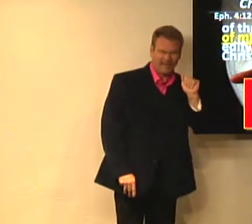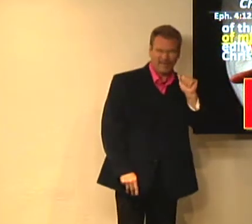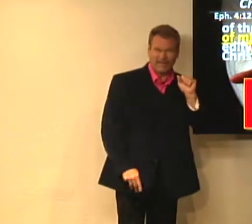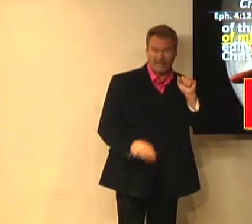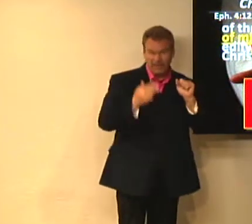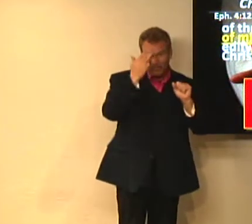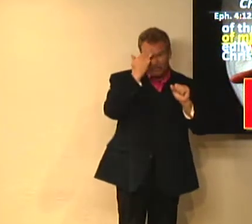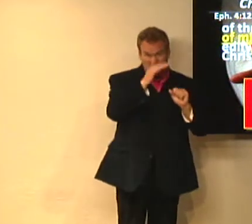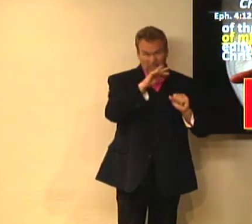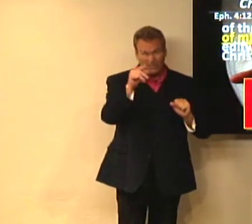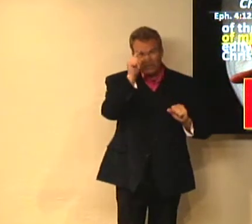diakonos